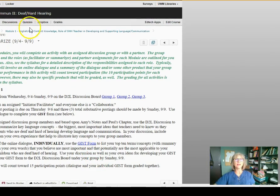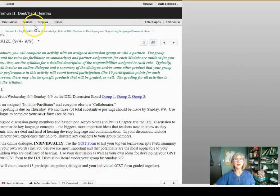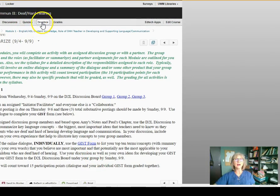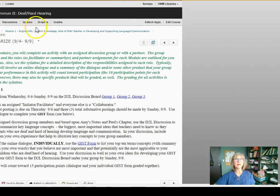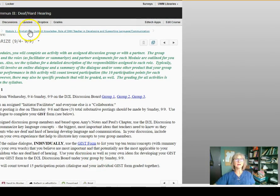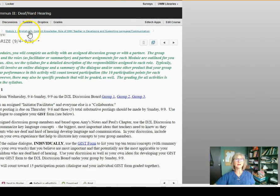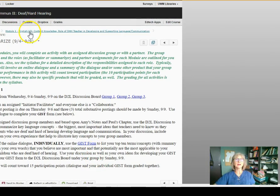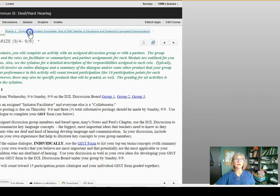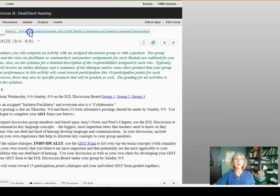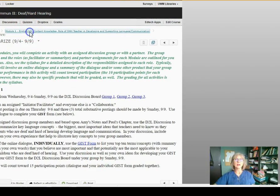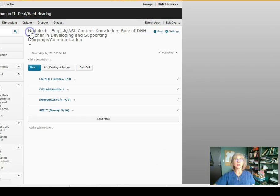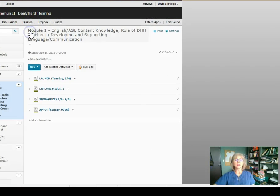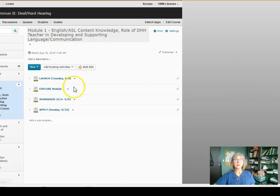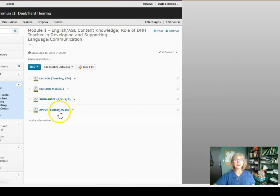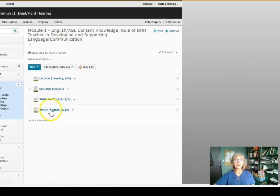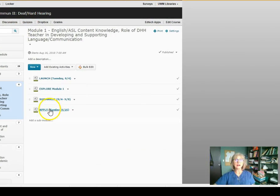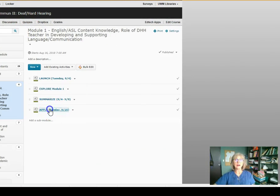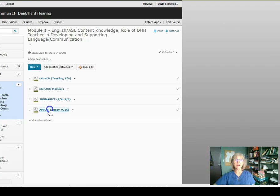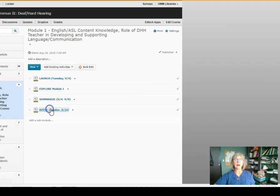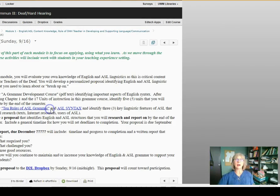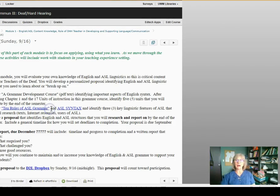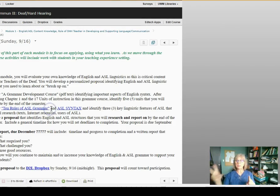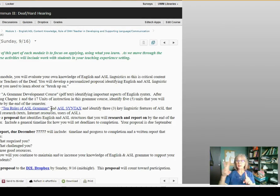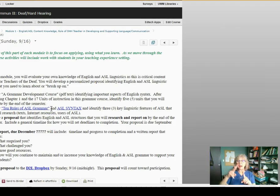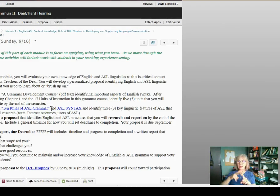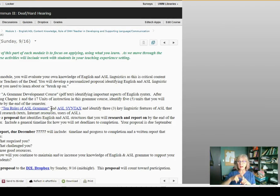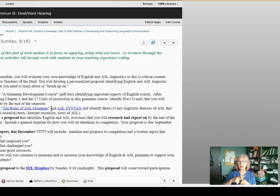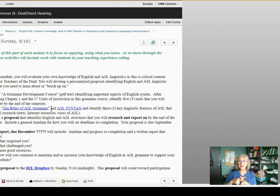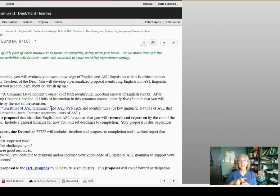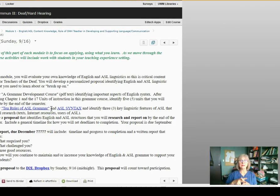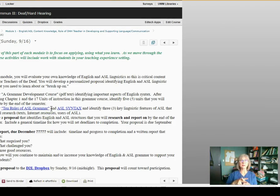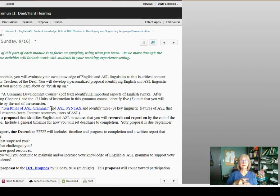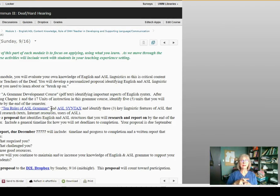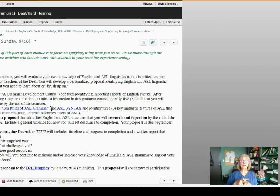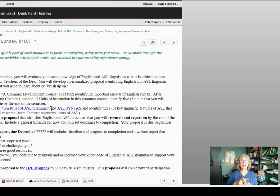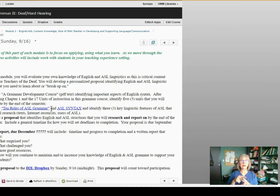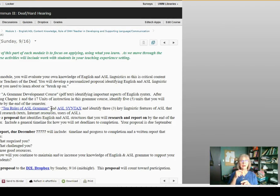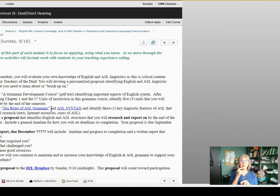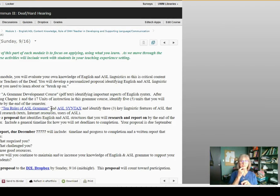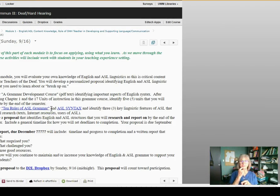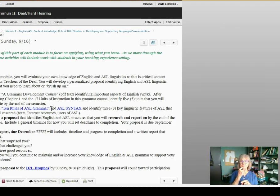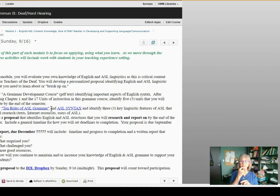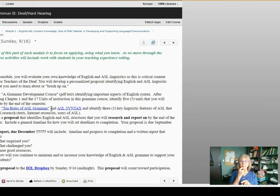And then the apply is really